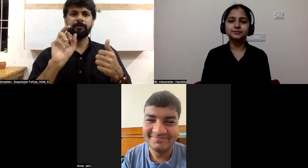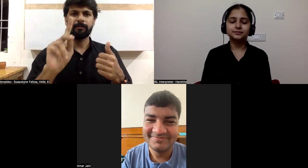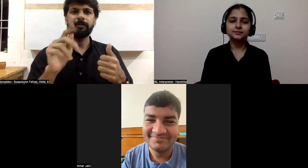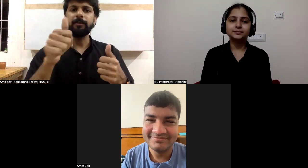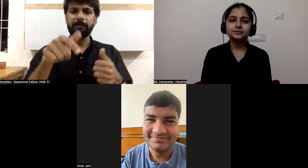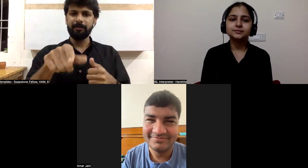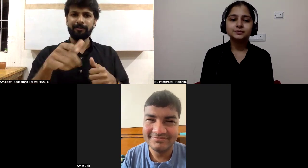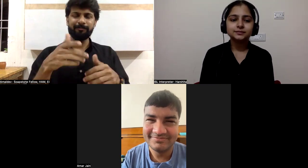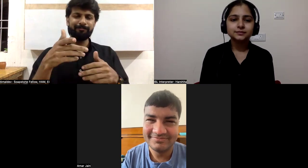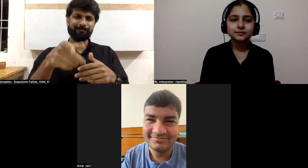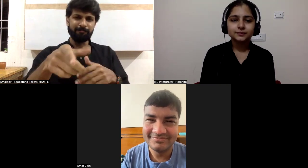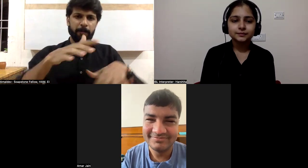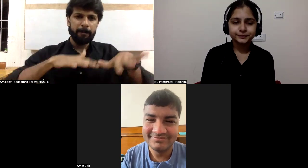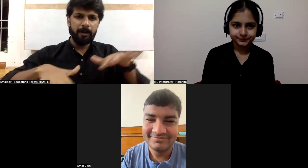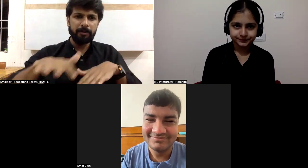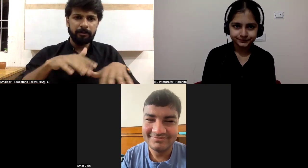Sorry.